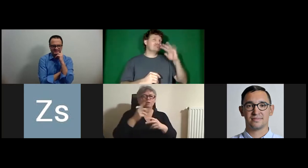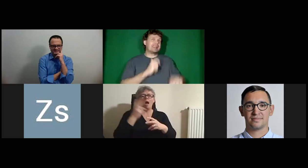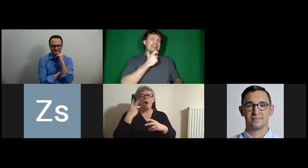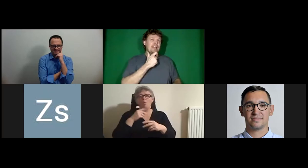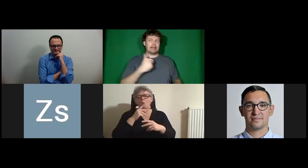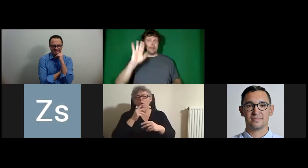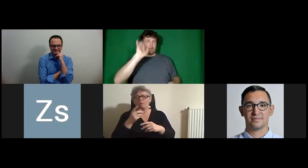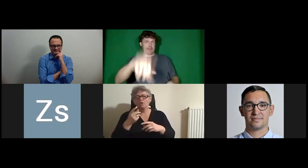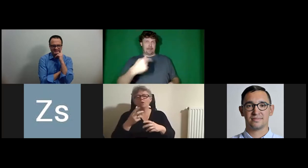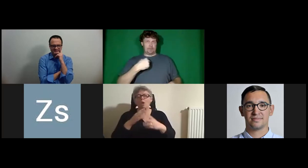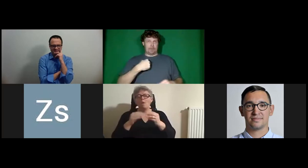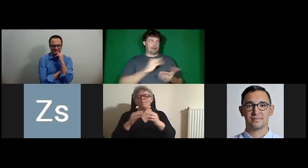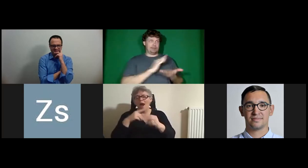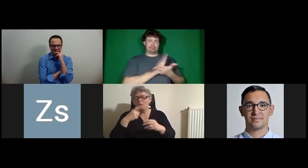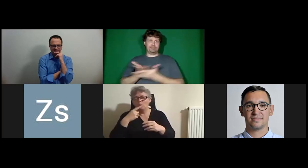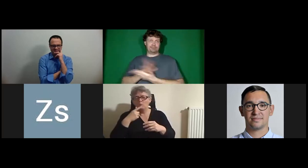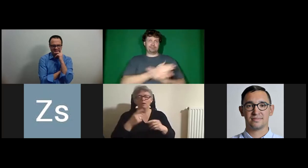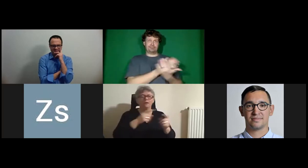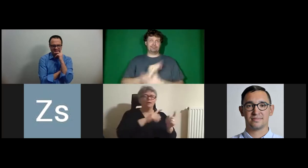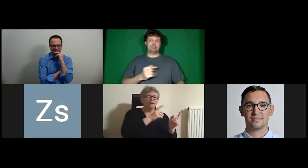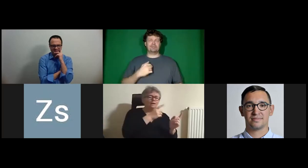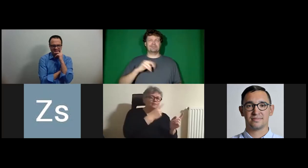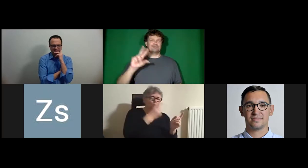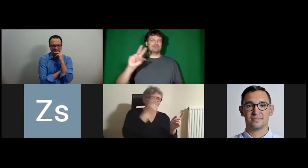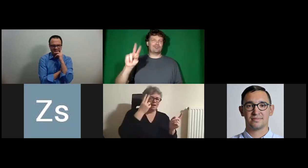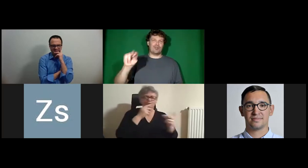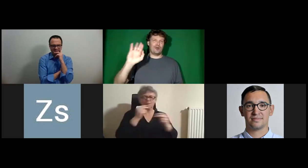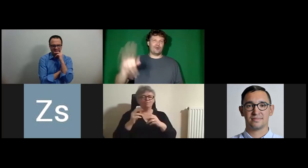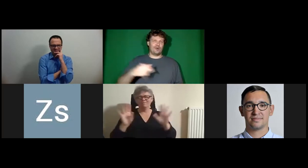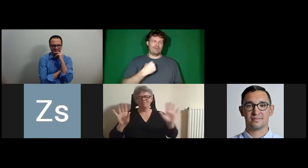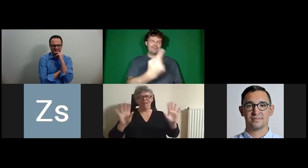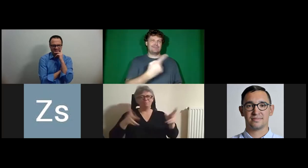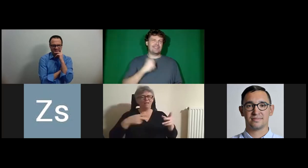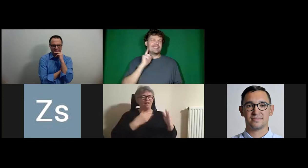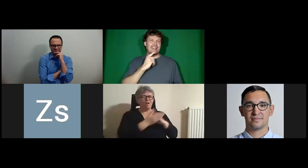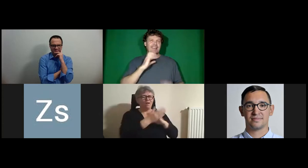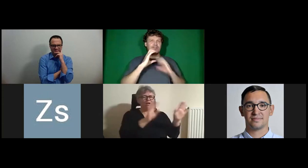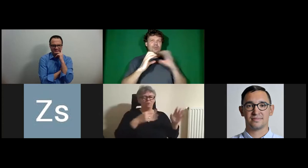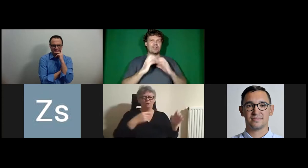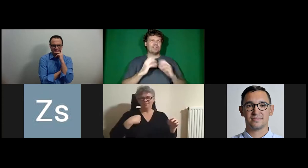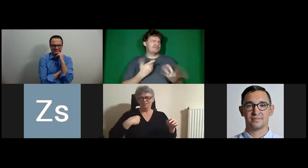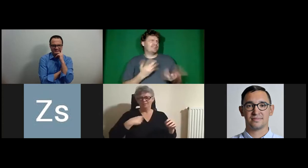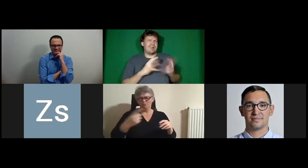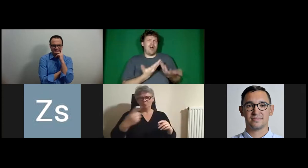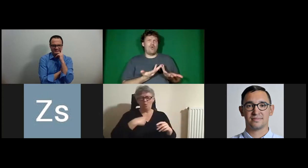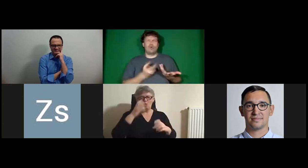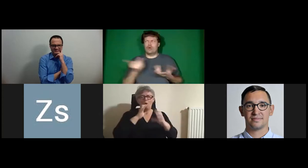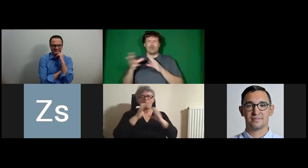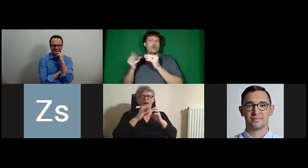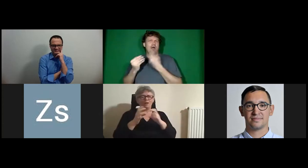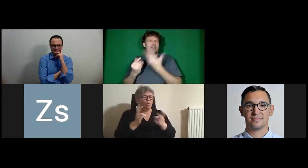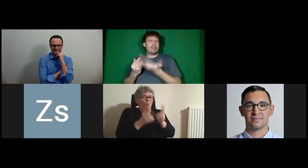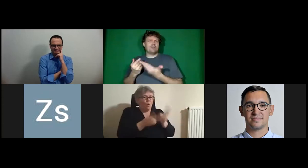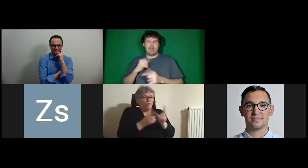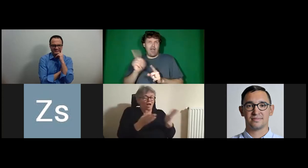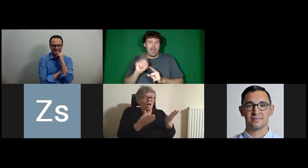spoke Romanian and also spoke English. He's like, I'll interpret for you. And I'm like, no, it's okay. They're deaf. I can just talk